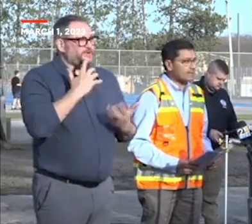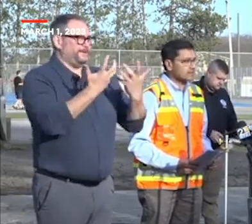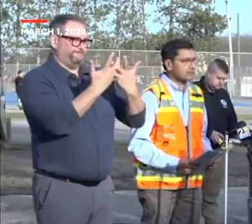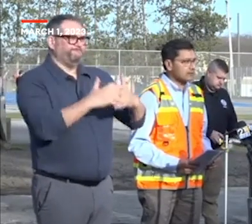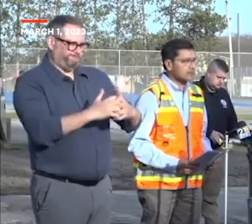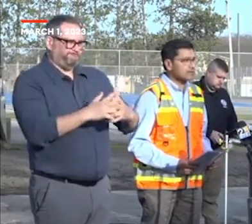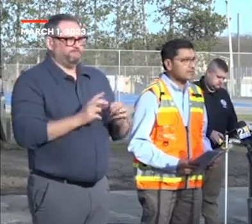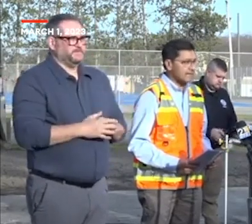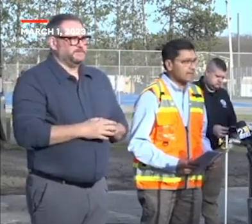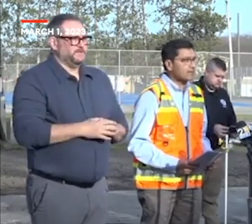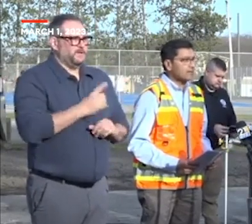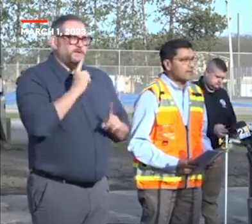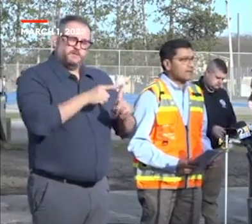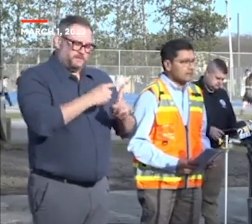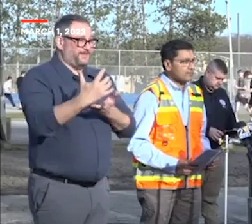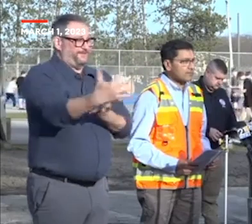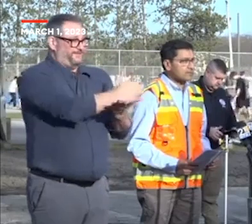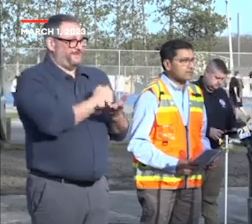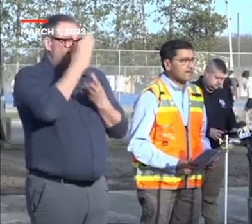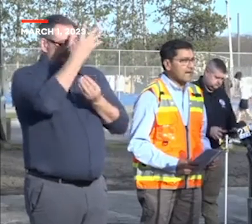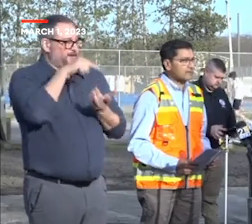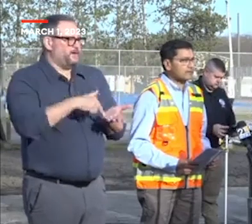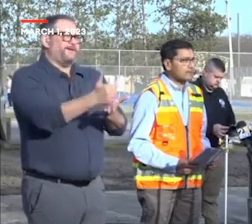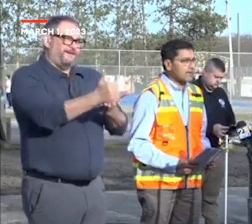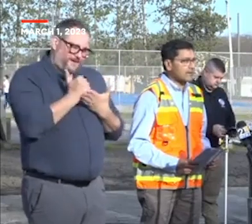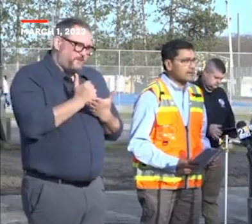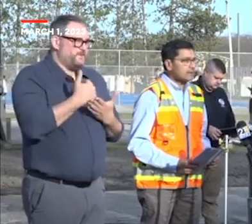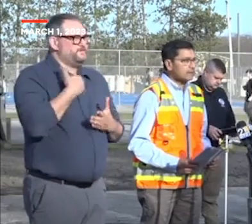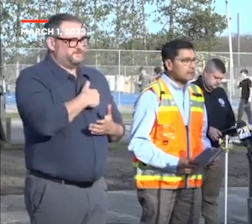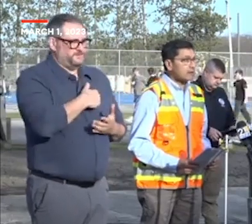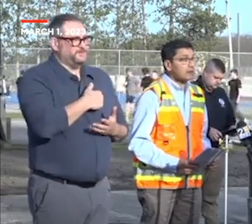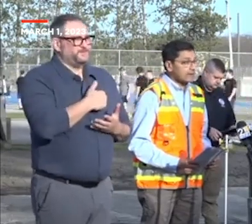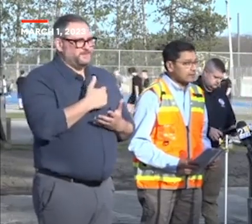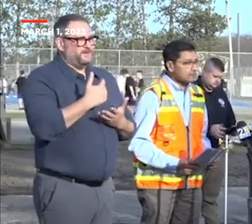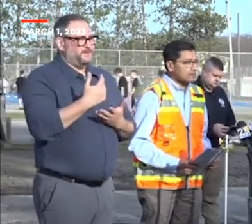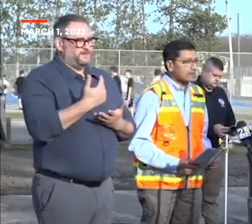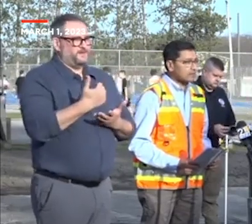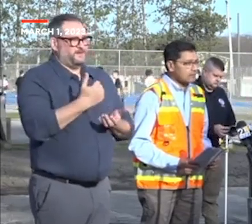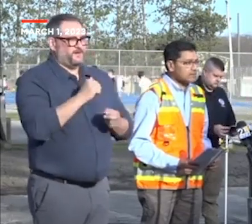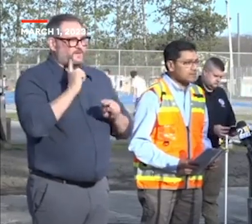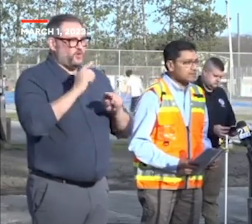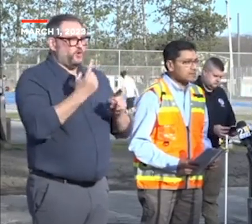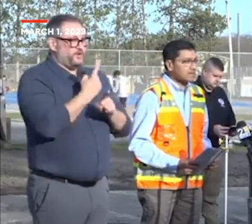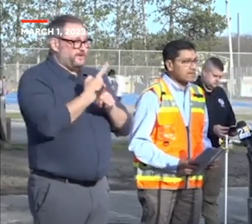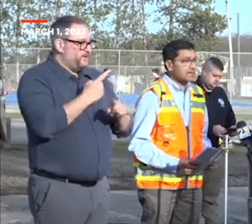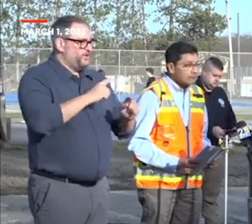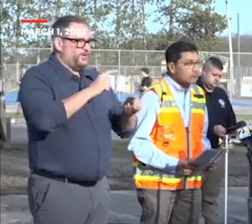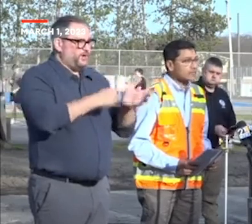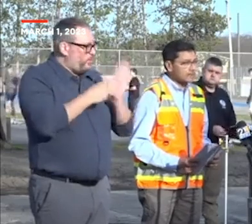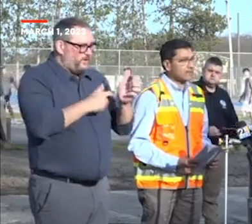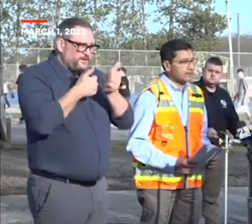But absolutely, we'll use the data and information that we gather from that for our regulatory purposes